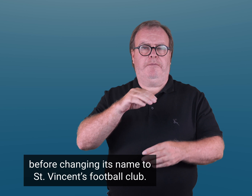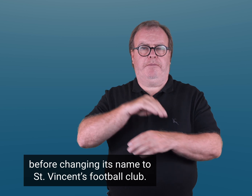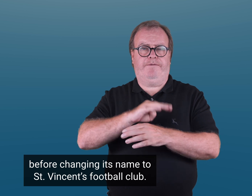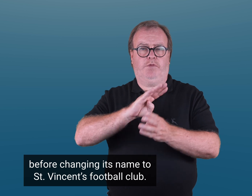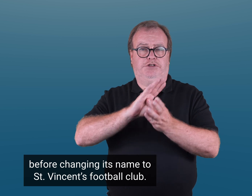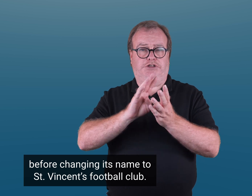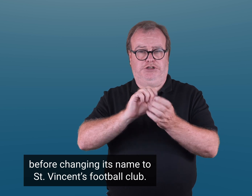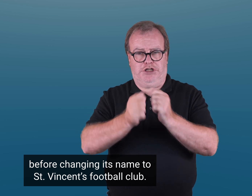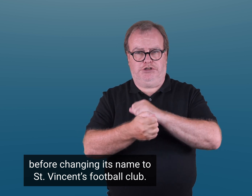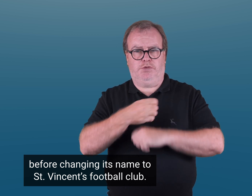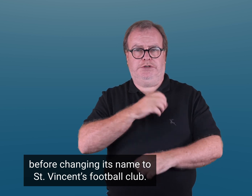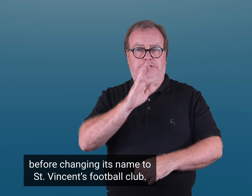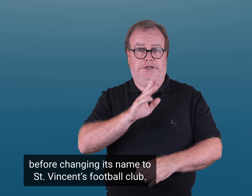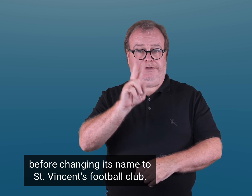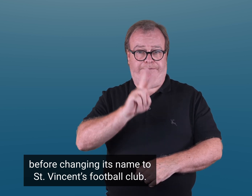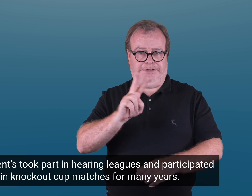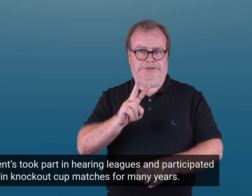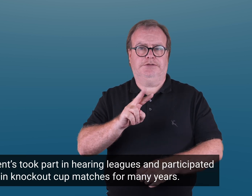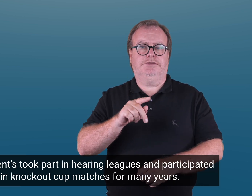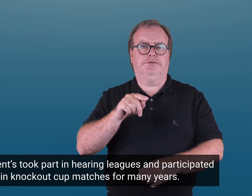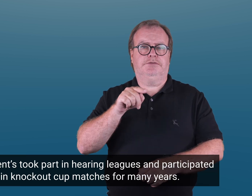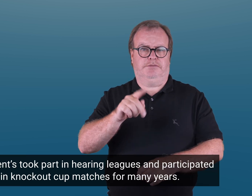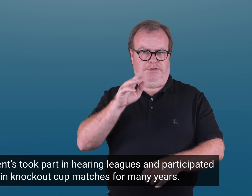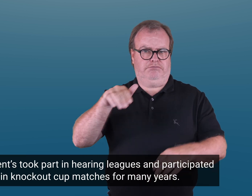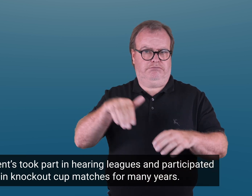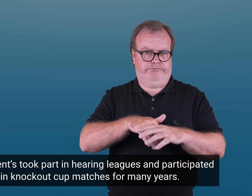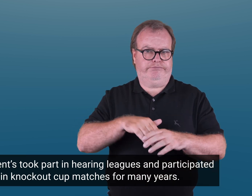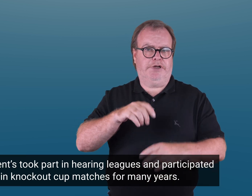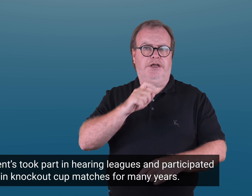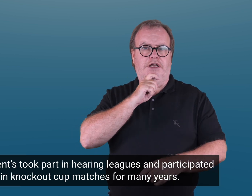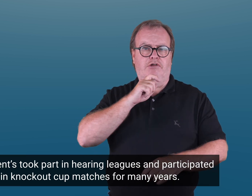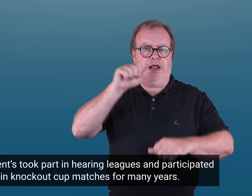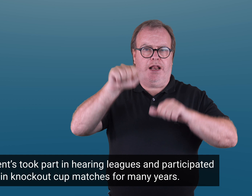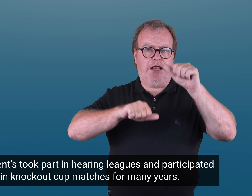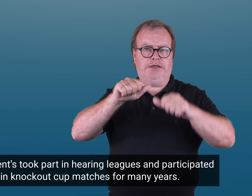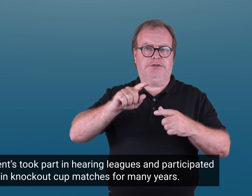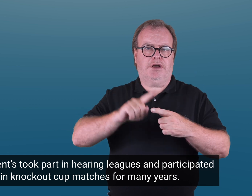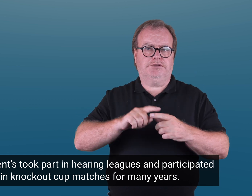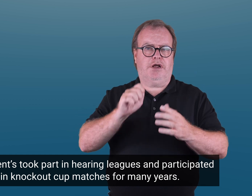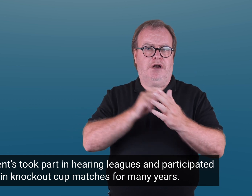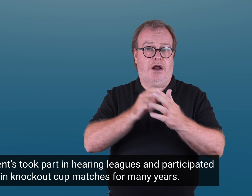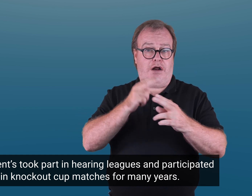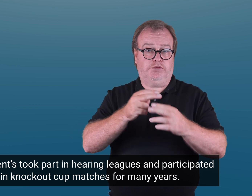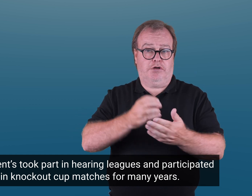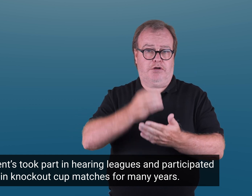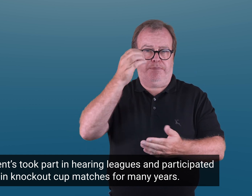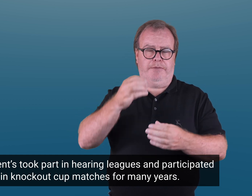its name to St. Vincent's Football Club. St. Vincent's took part in hearing leagues and participated in knockout